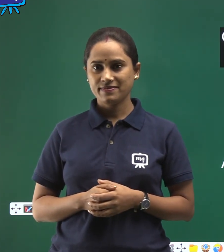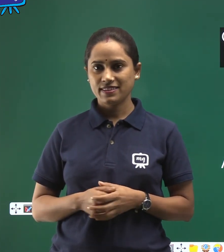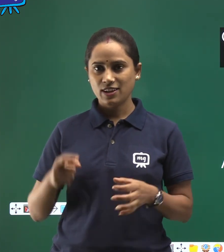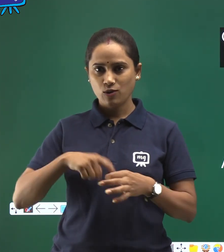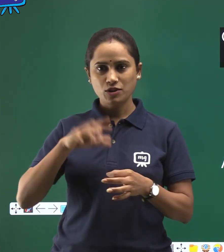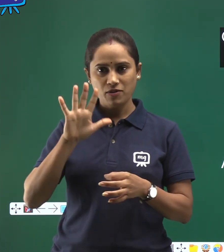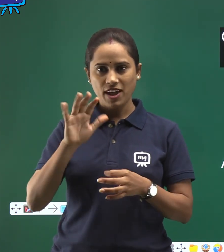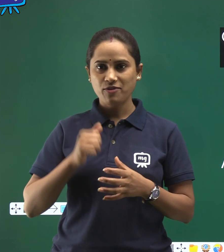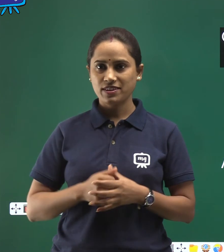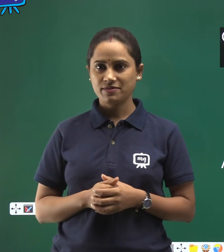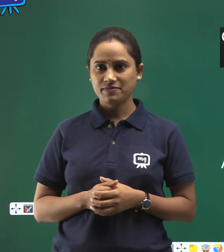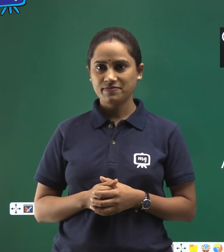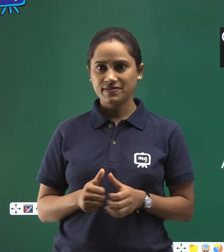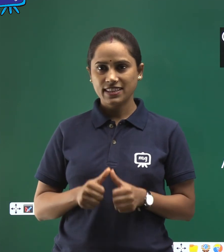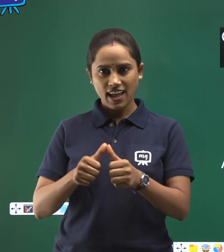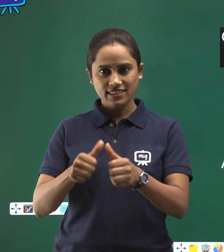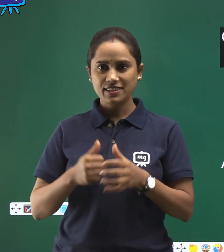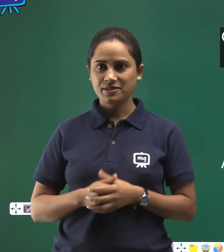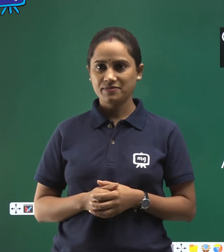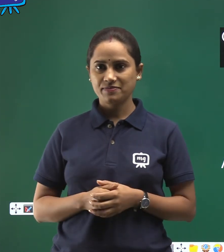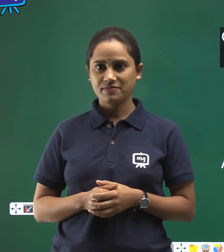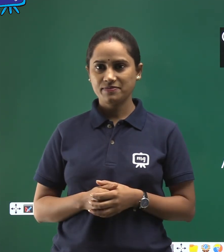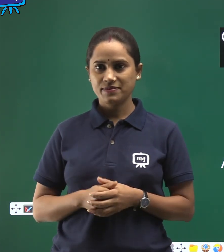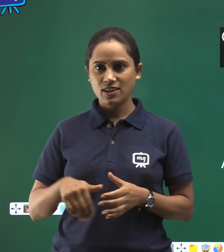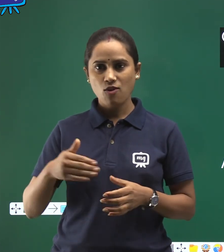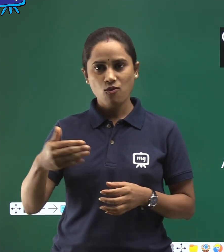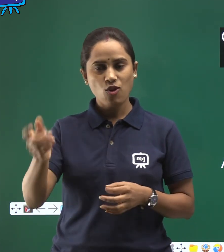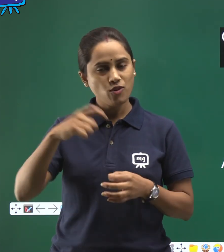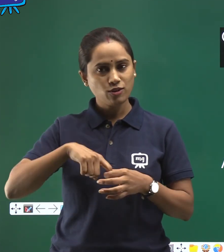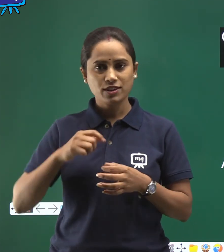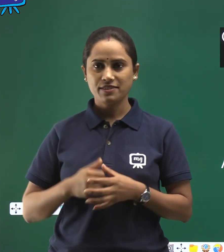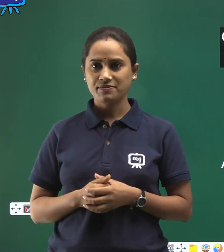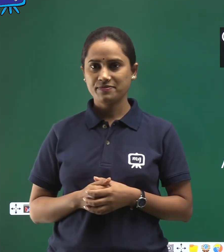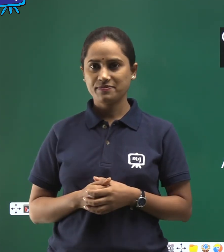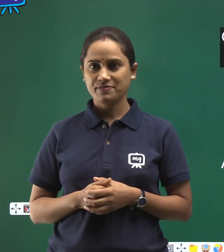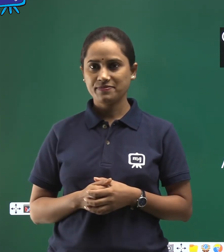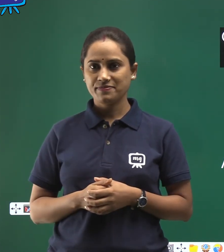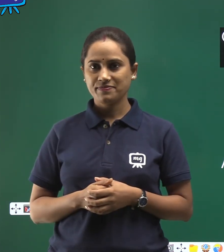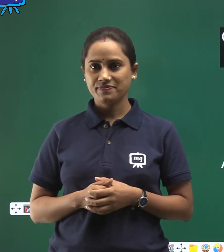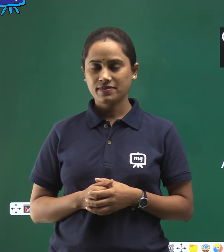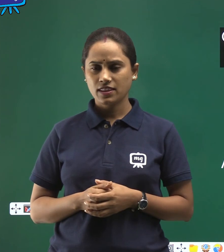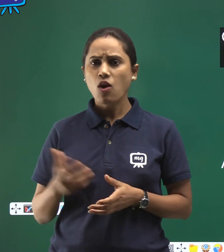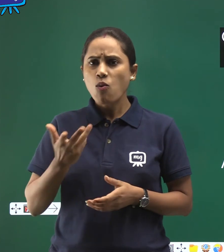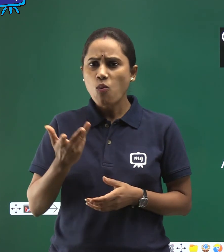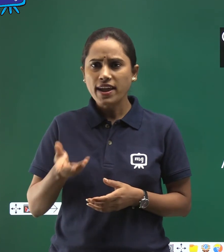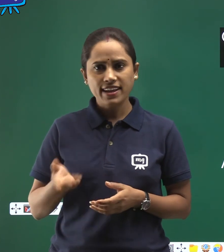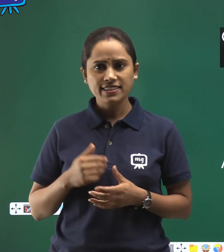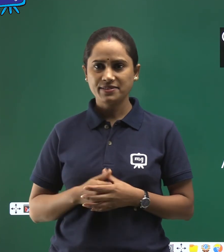Question number 5. Answer the following question. Why